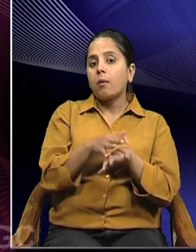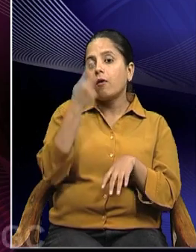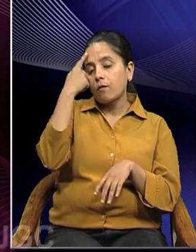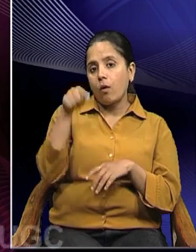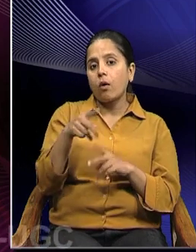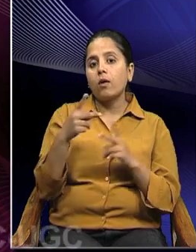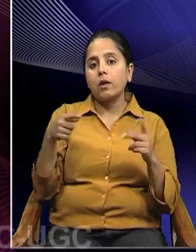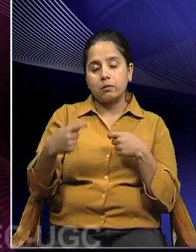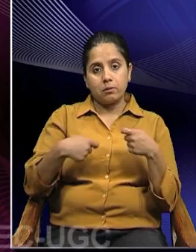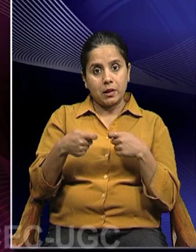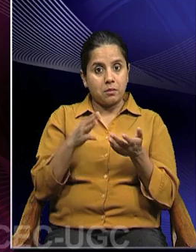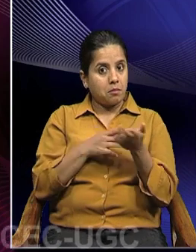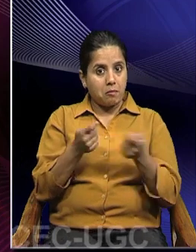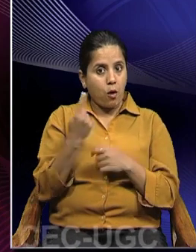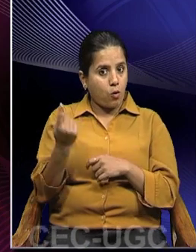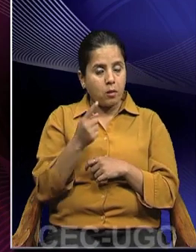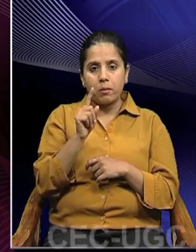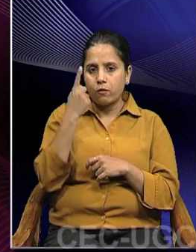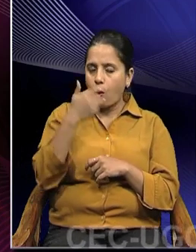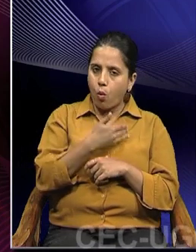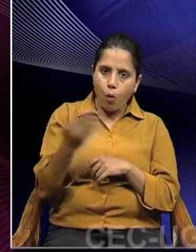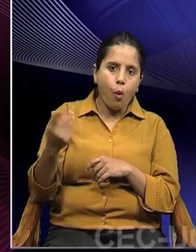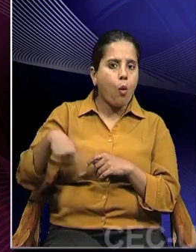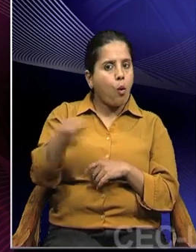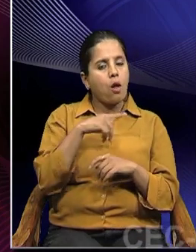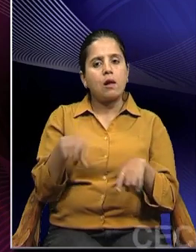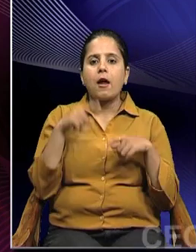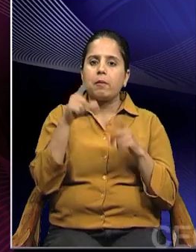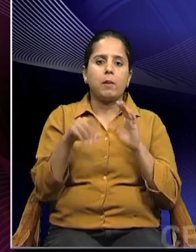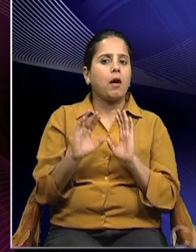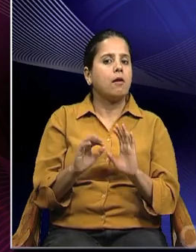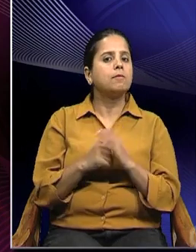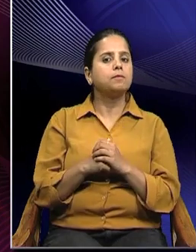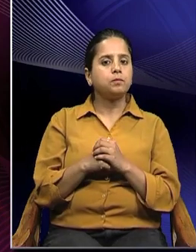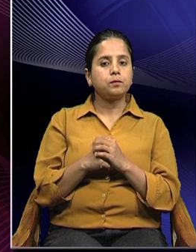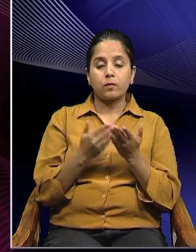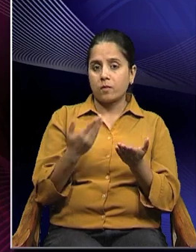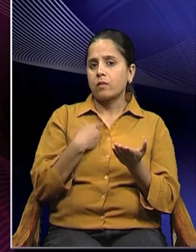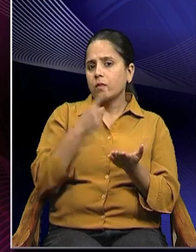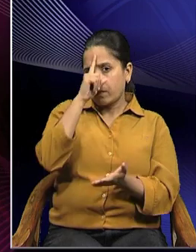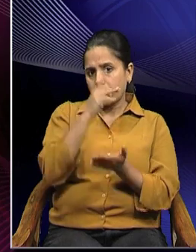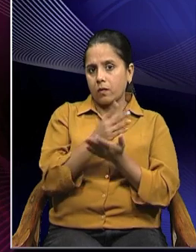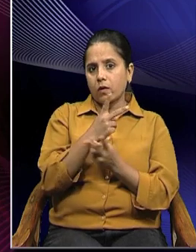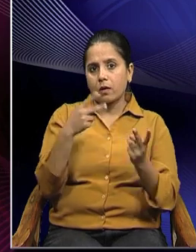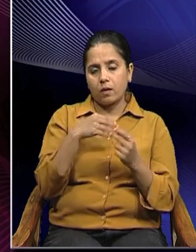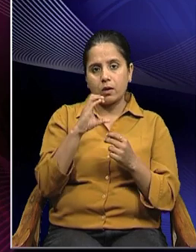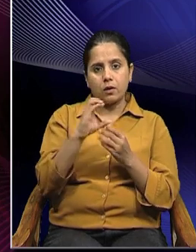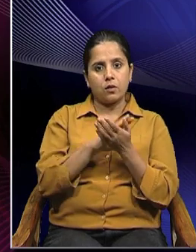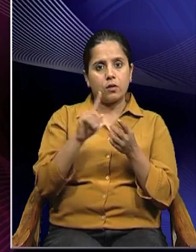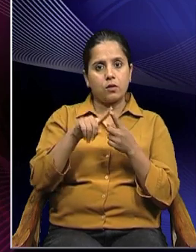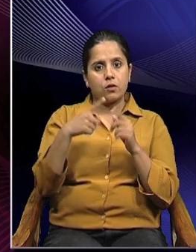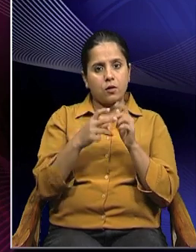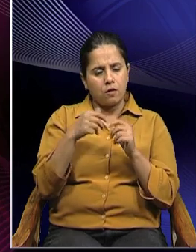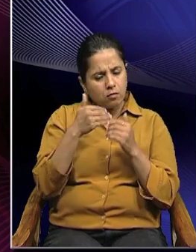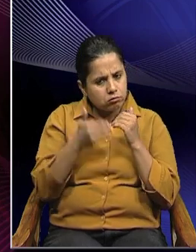business management, but also for all walks of life. So, we believe into Charaveti, Charaveti, move on